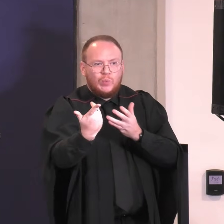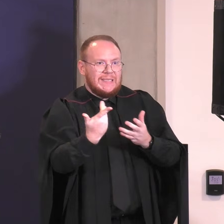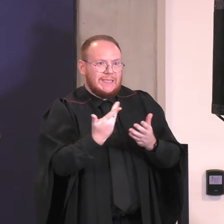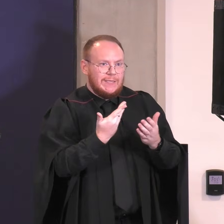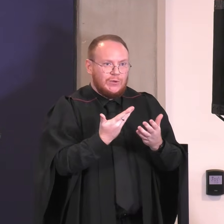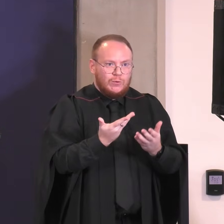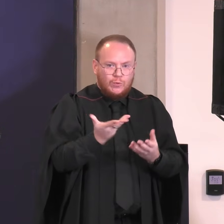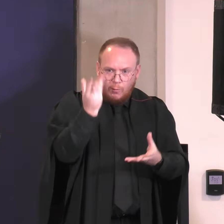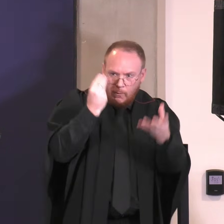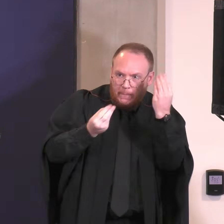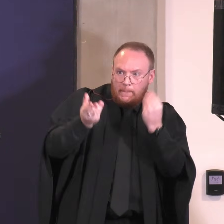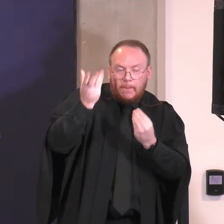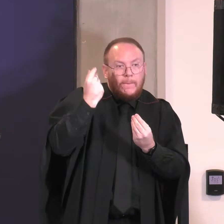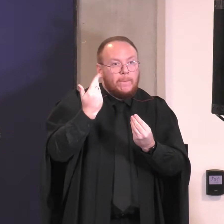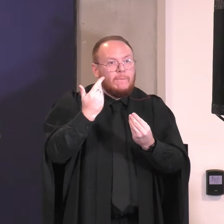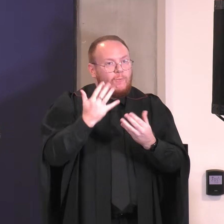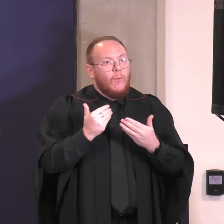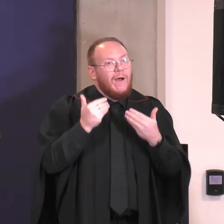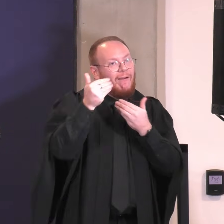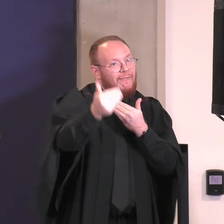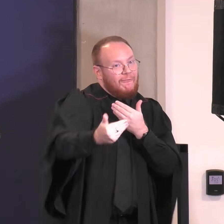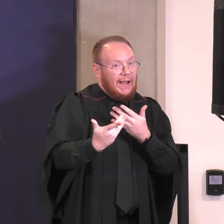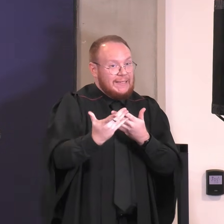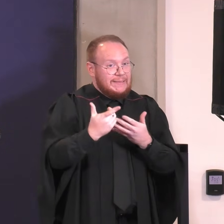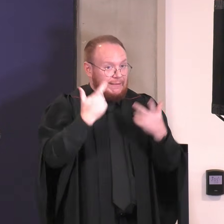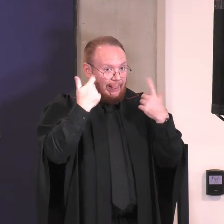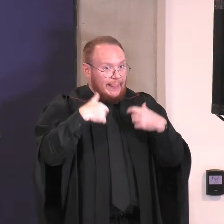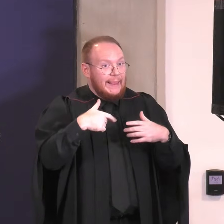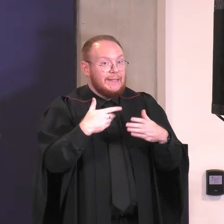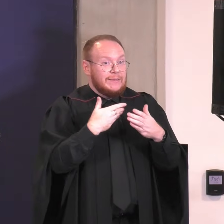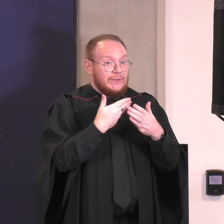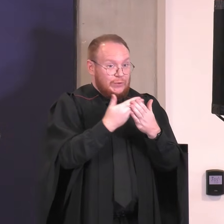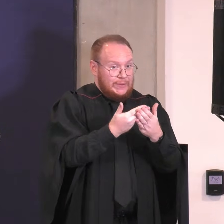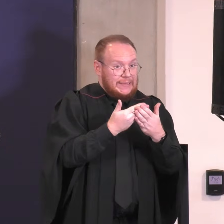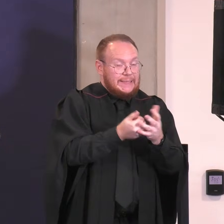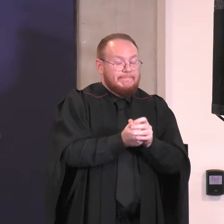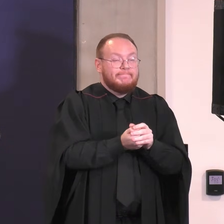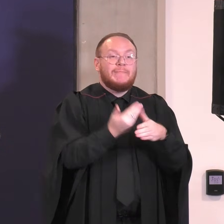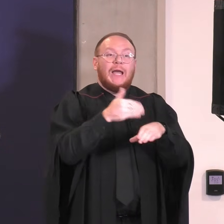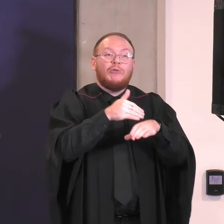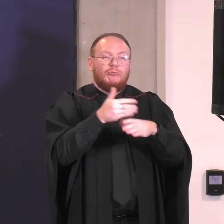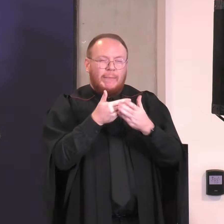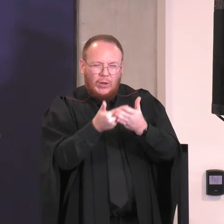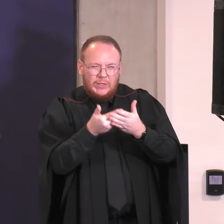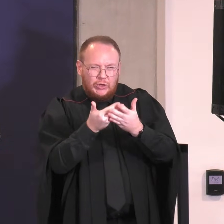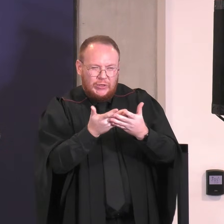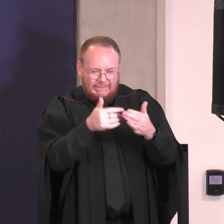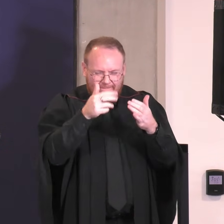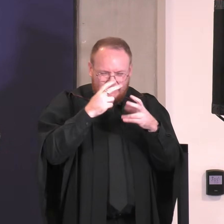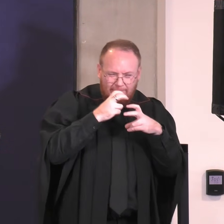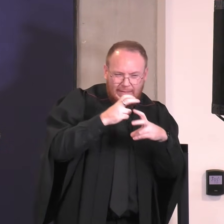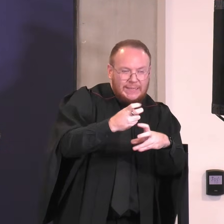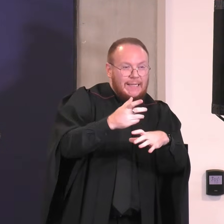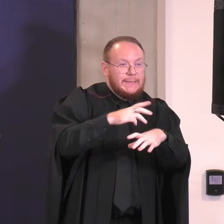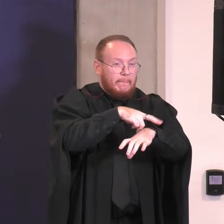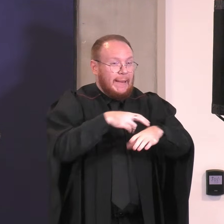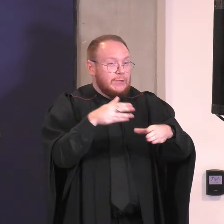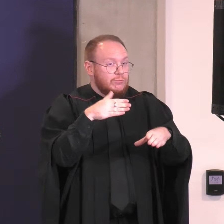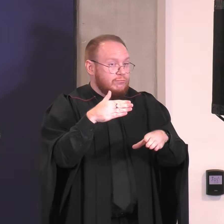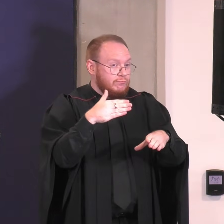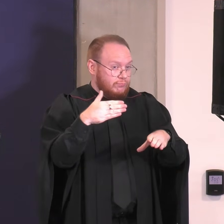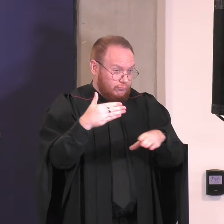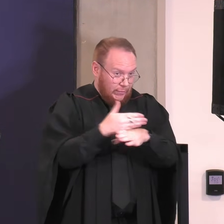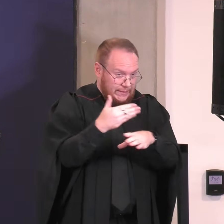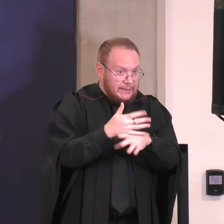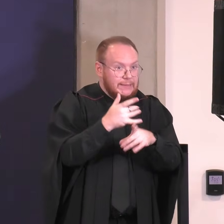advanced legal study. And in criminology, police and investigation practice, our students too link critically thinking